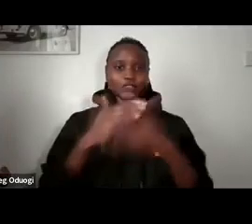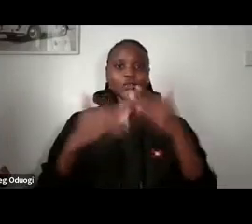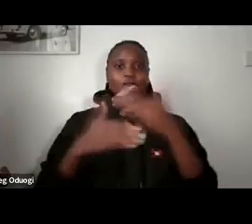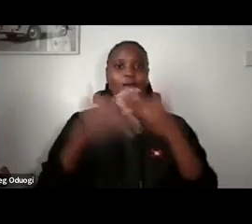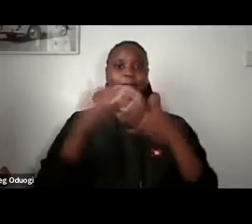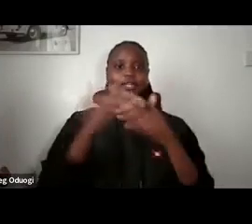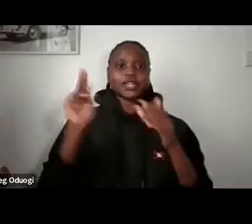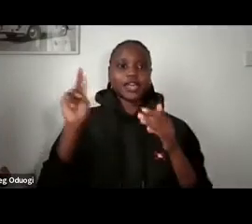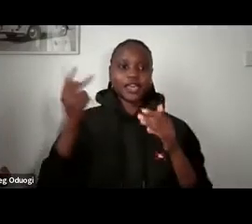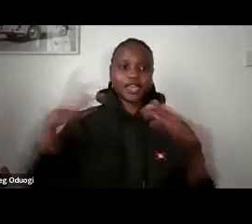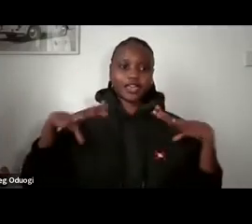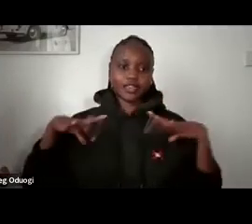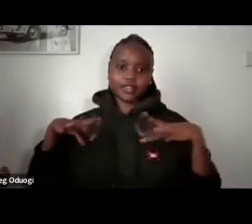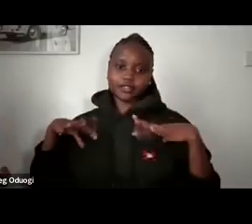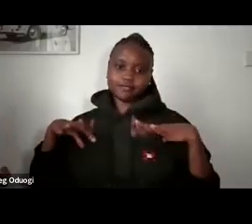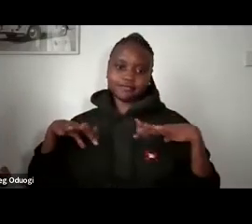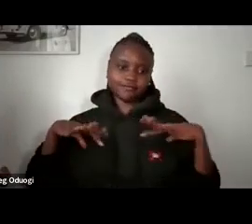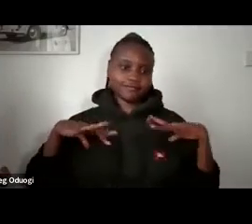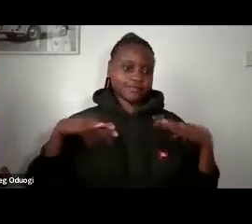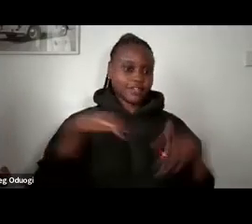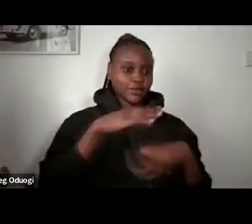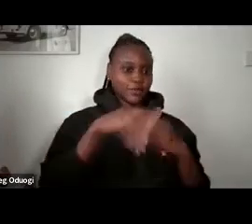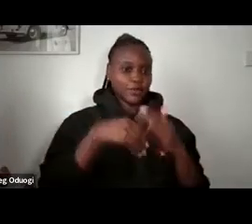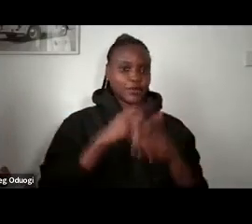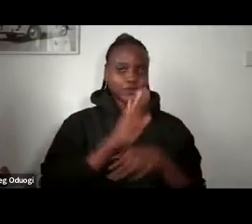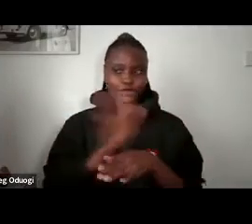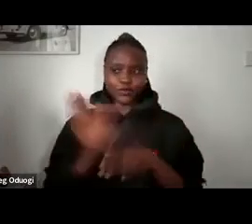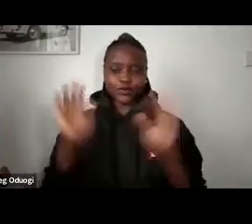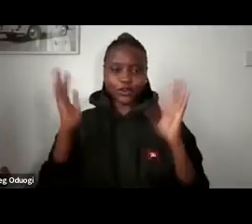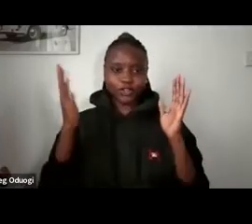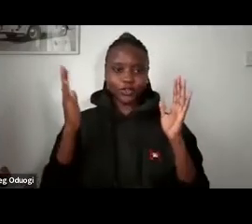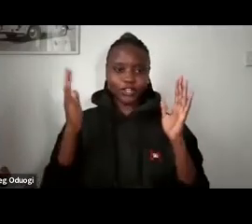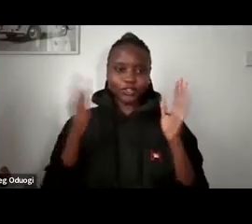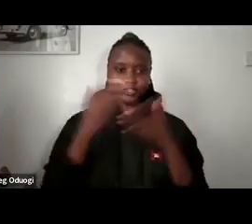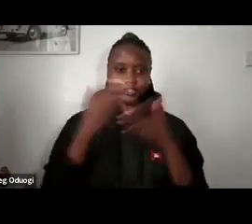of. And to all of you, congratulations. May God bless you.